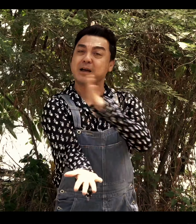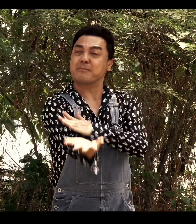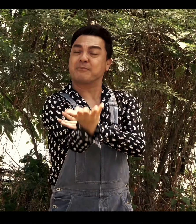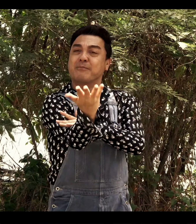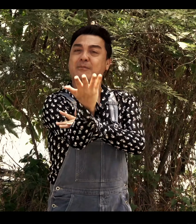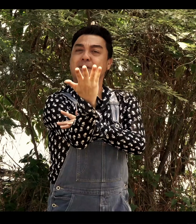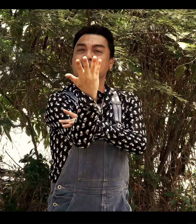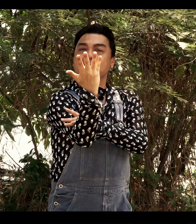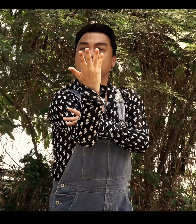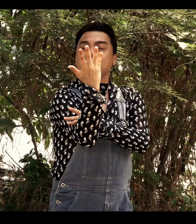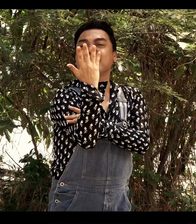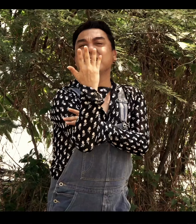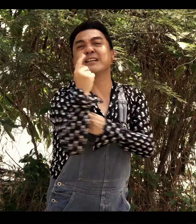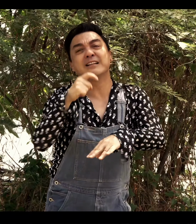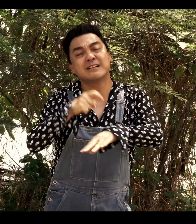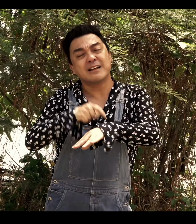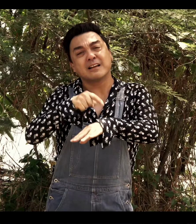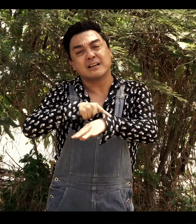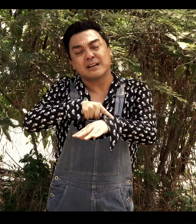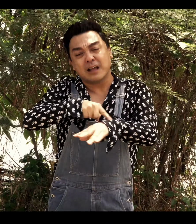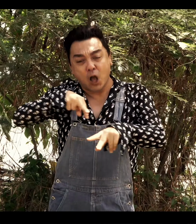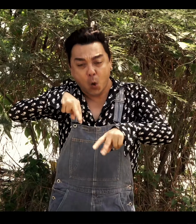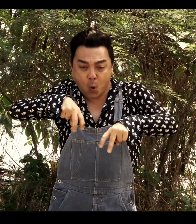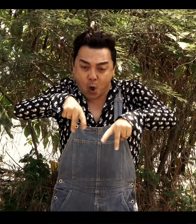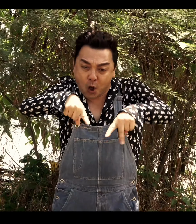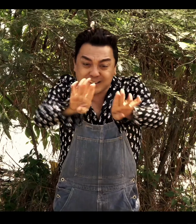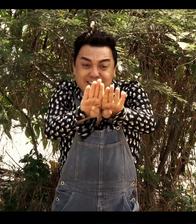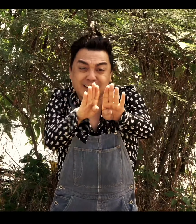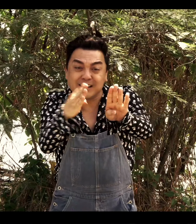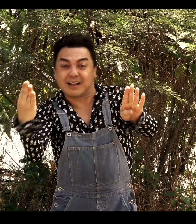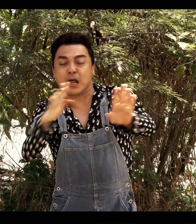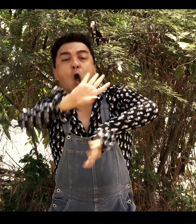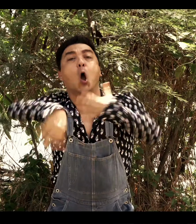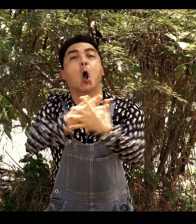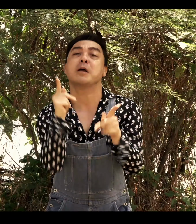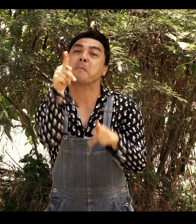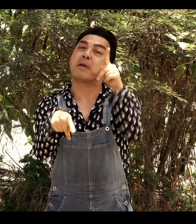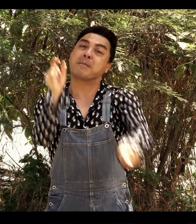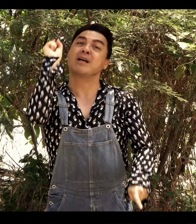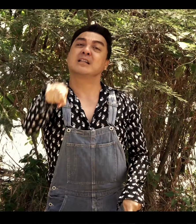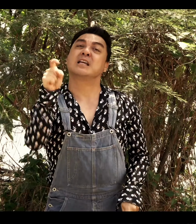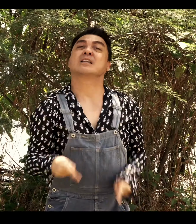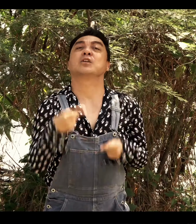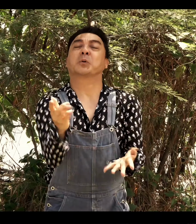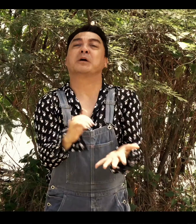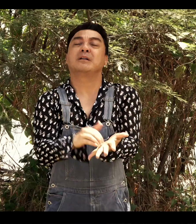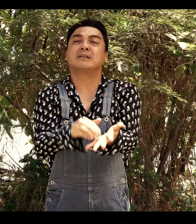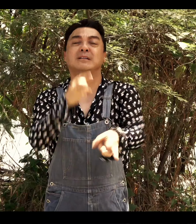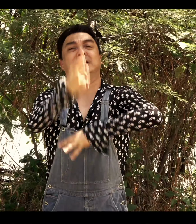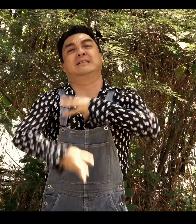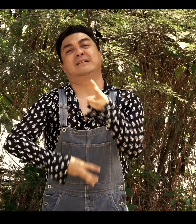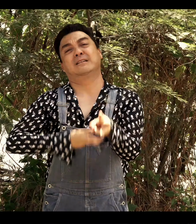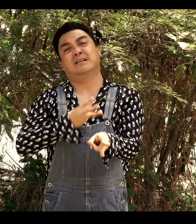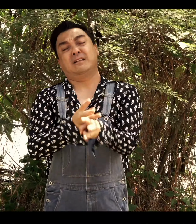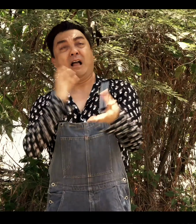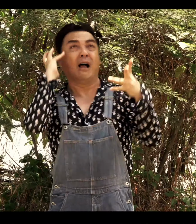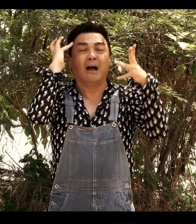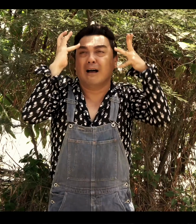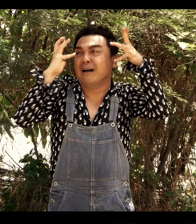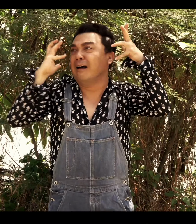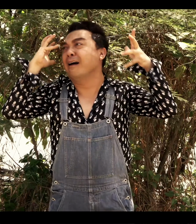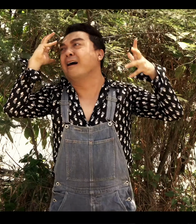6 in the morning, and soon as you walk through that door, everyone needs you again. The world's out of